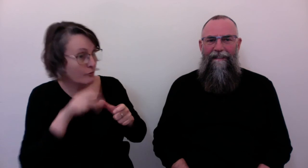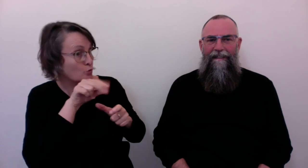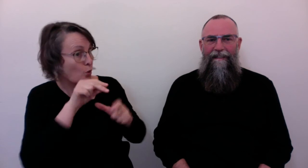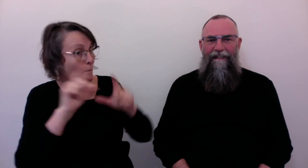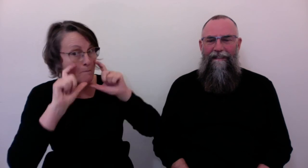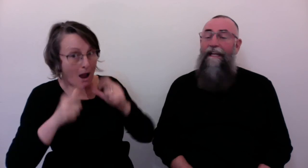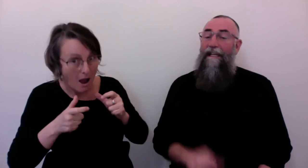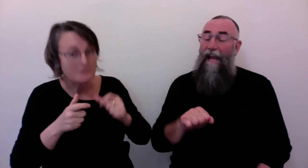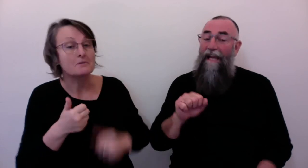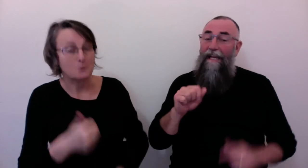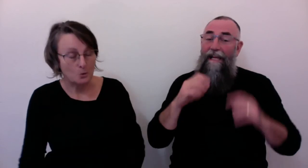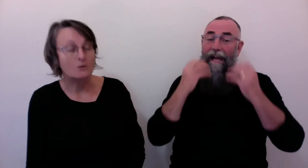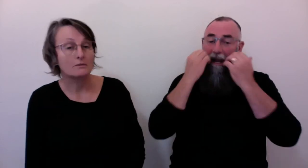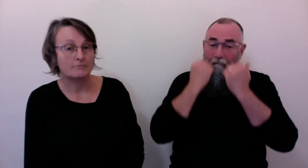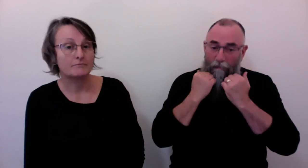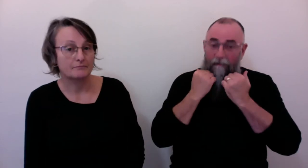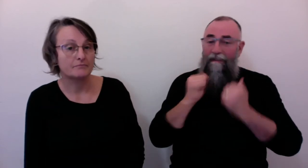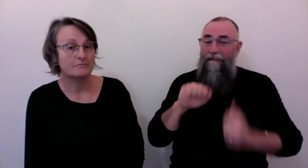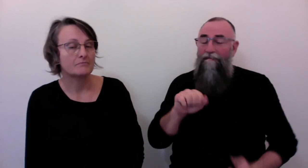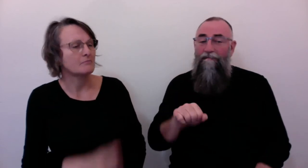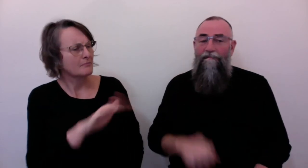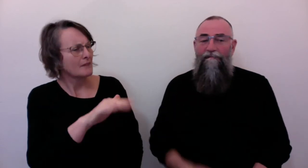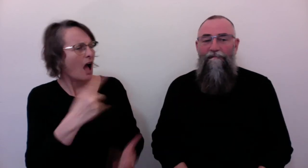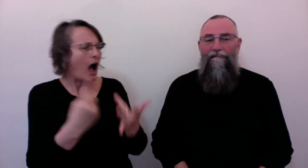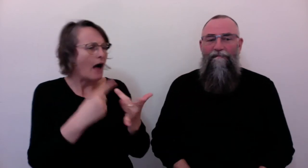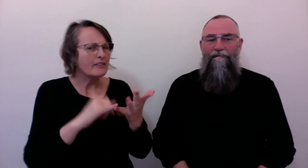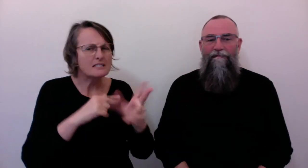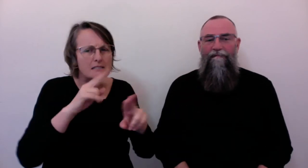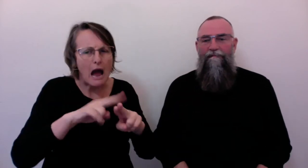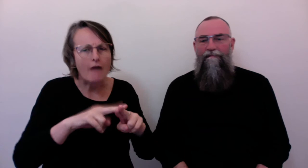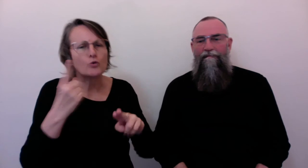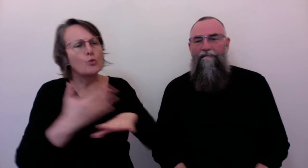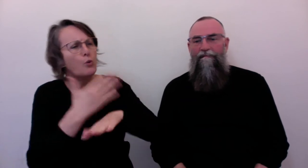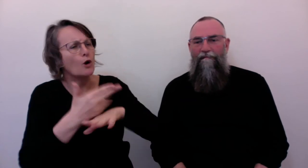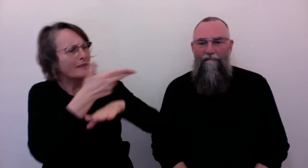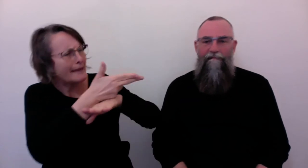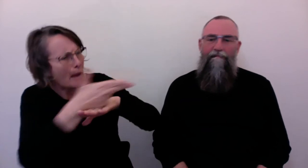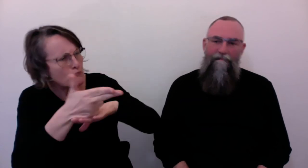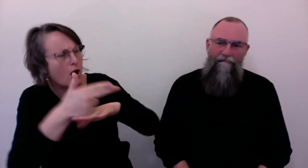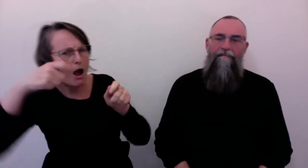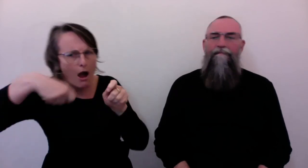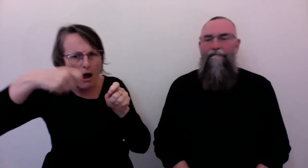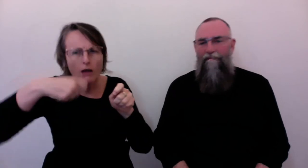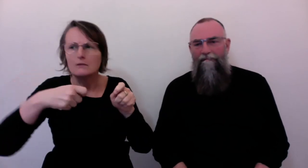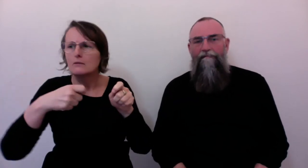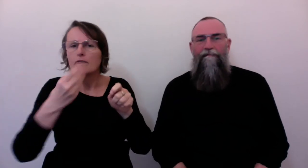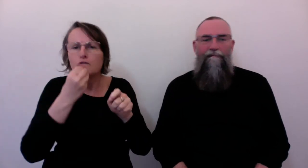you know if the set? I'm talking like grippers, cameramen, Yes. catering were all told prior to your arrival